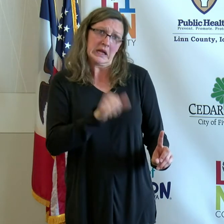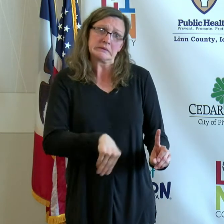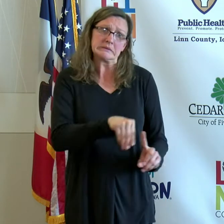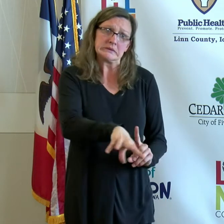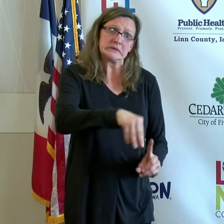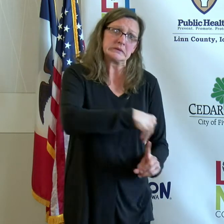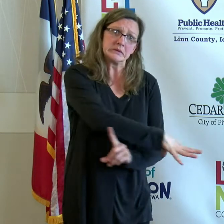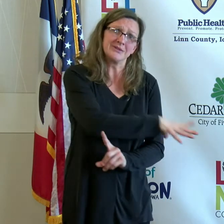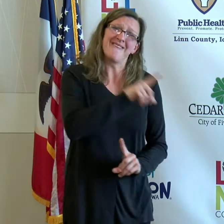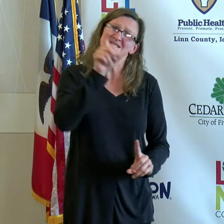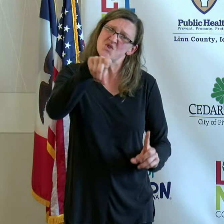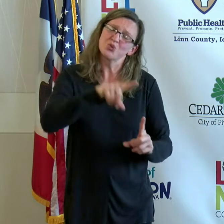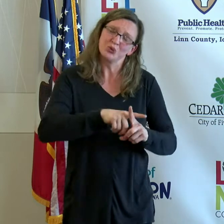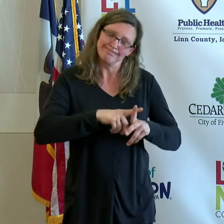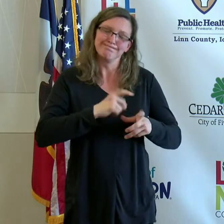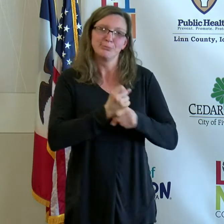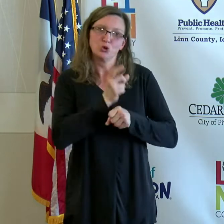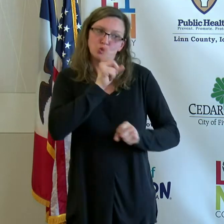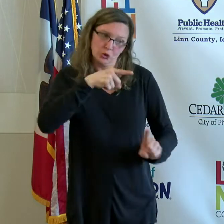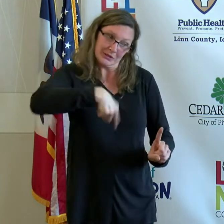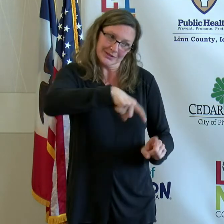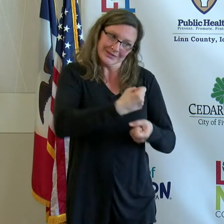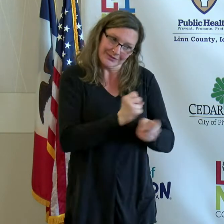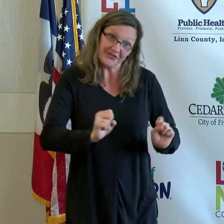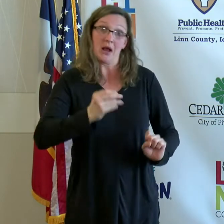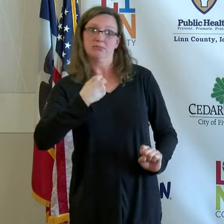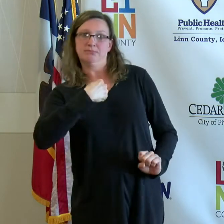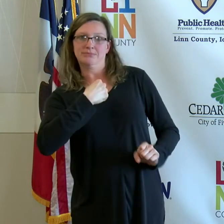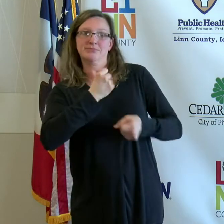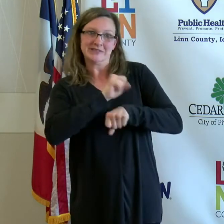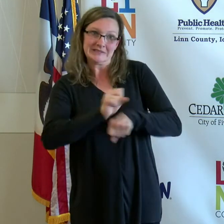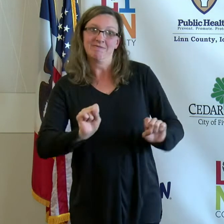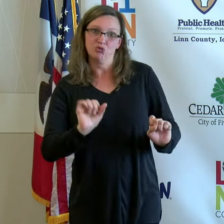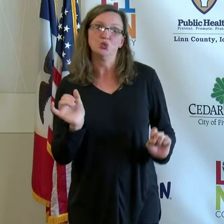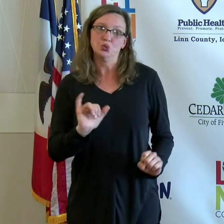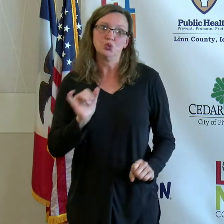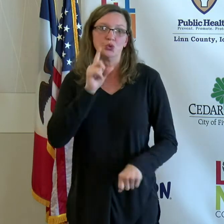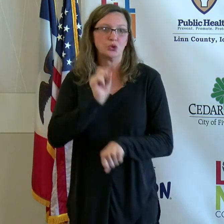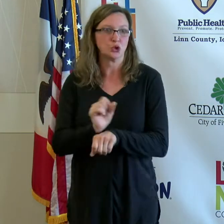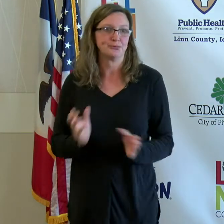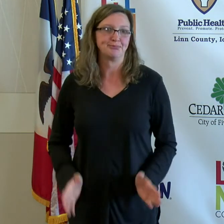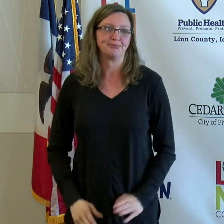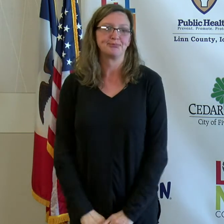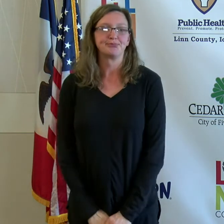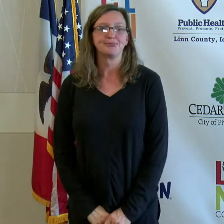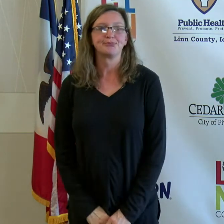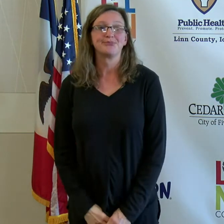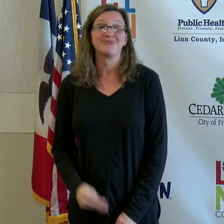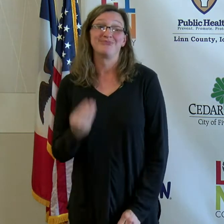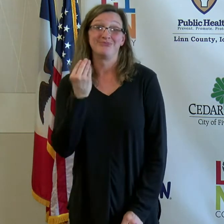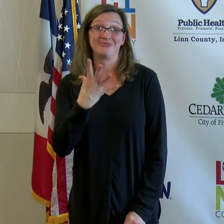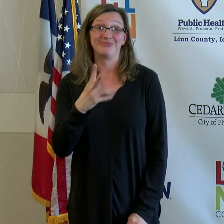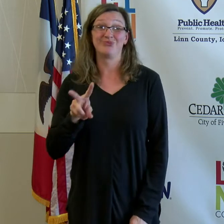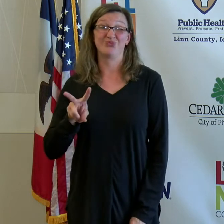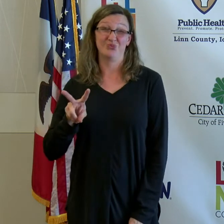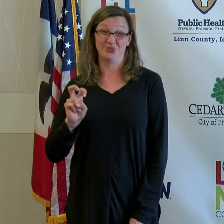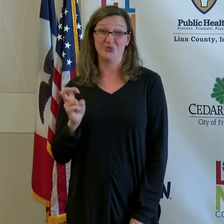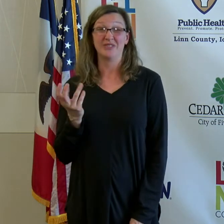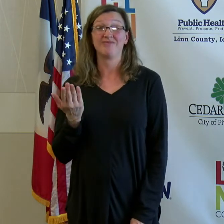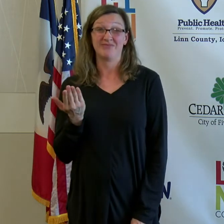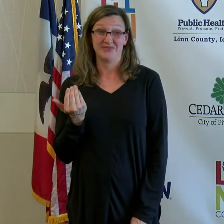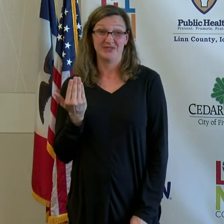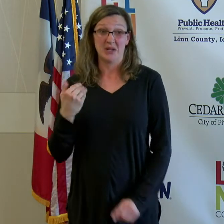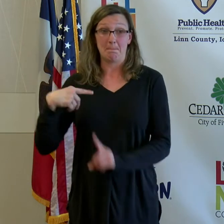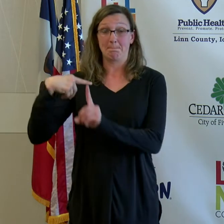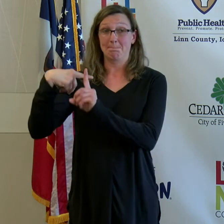As of today, there are currently 215 cases of COVID-19 in Linn